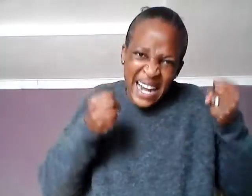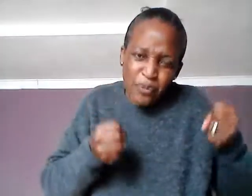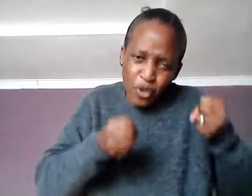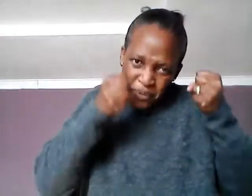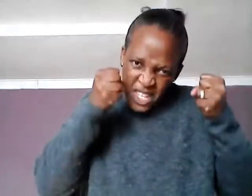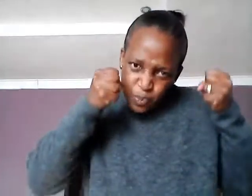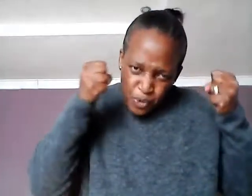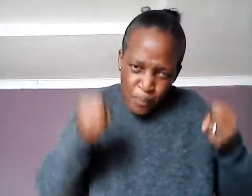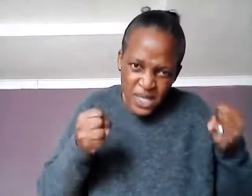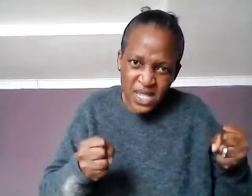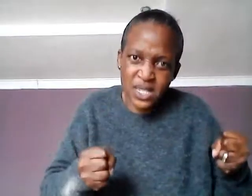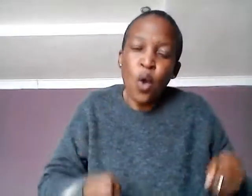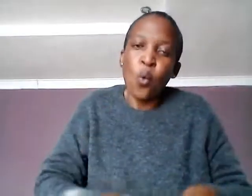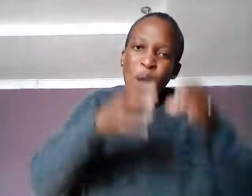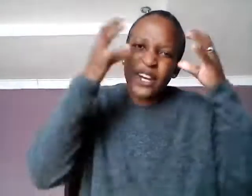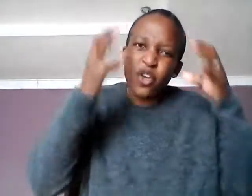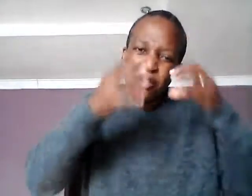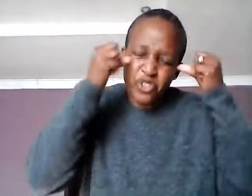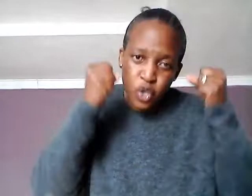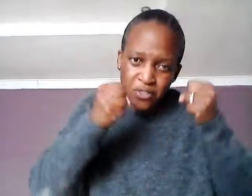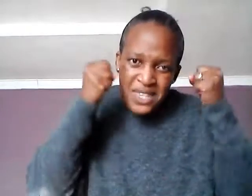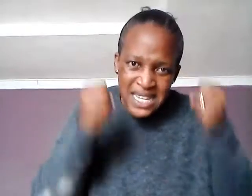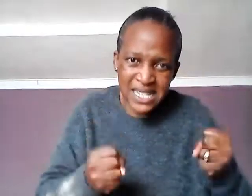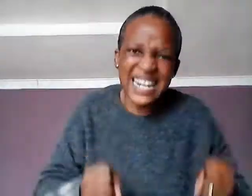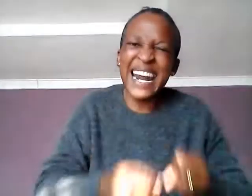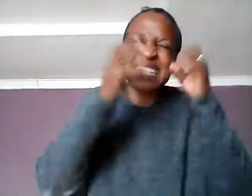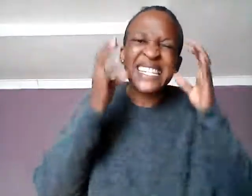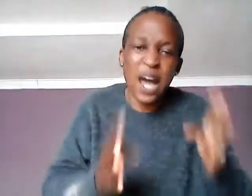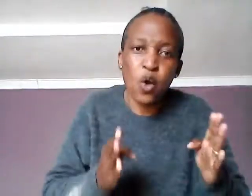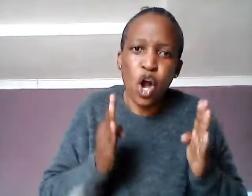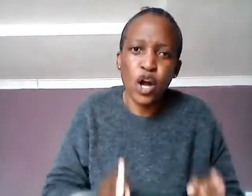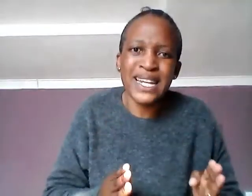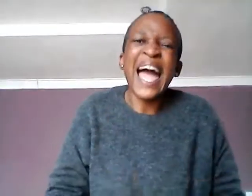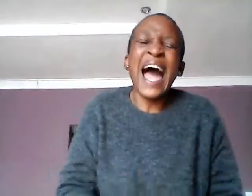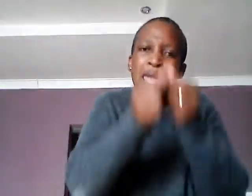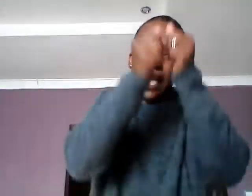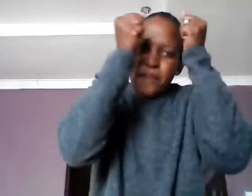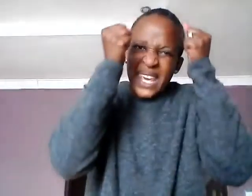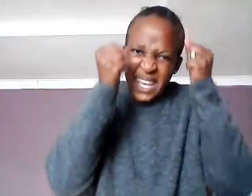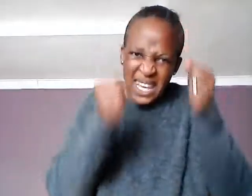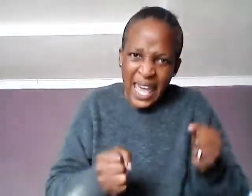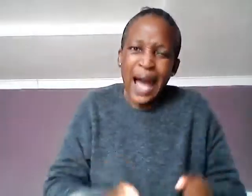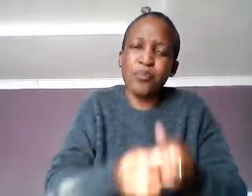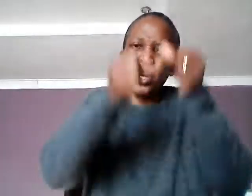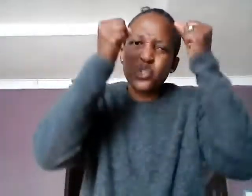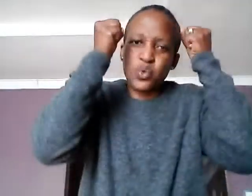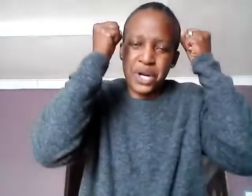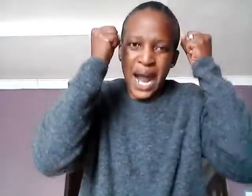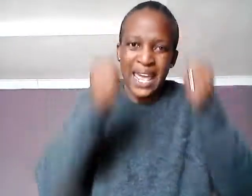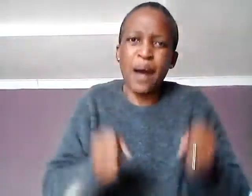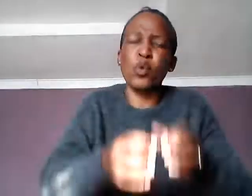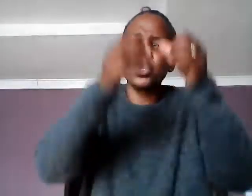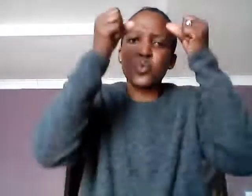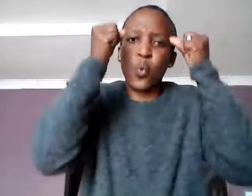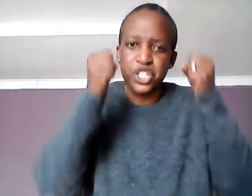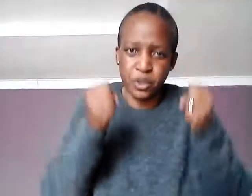from these promises when you have solved this. Right now, God, I am here. I'm going to cry. I'm going to worship you.